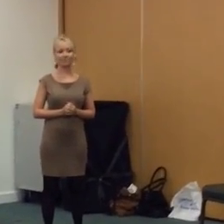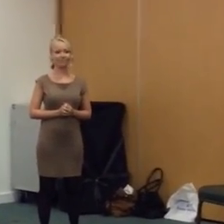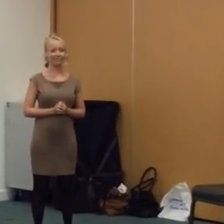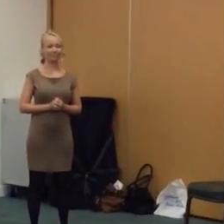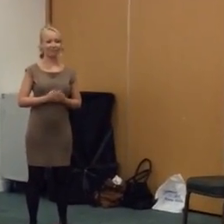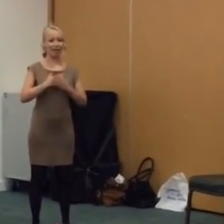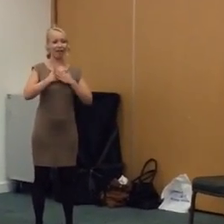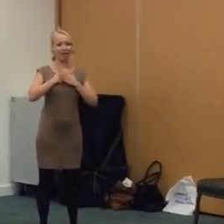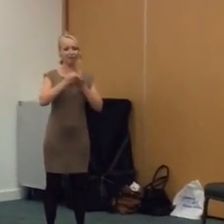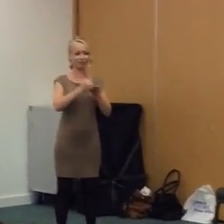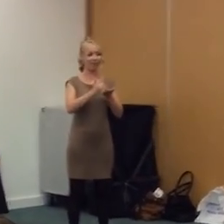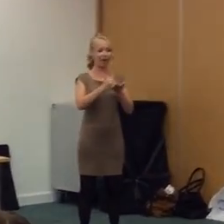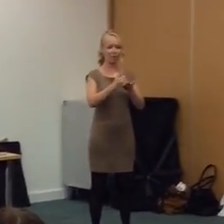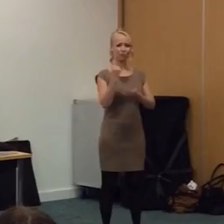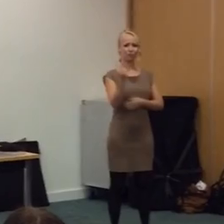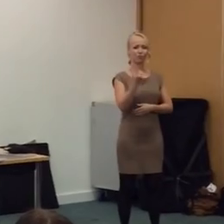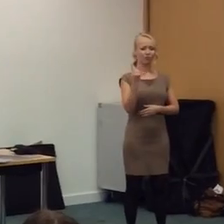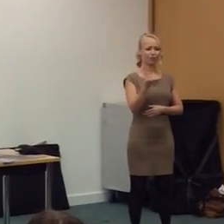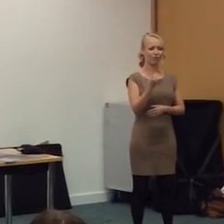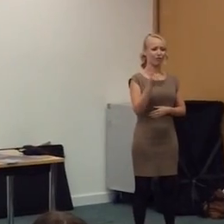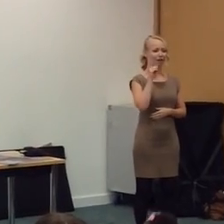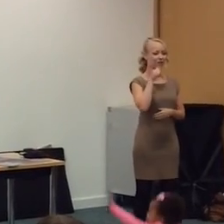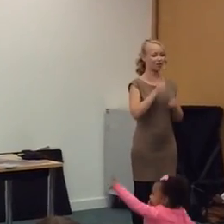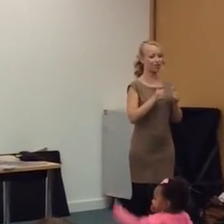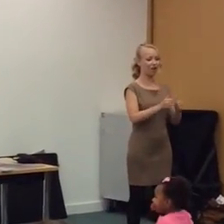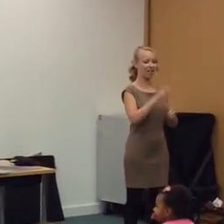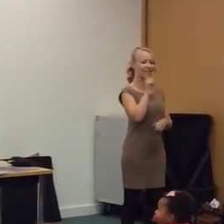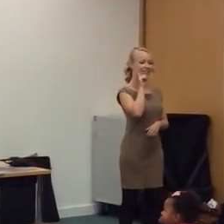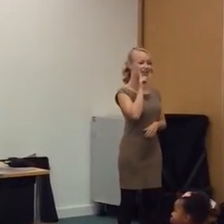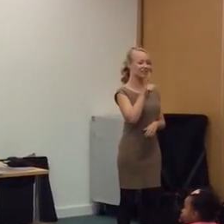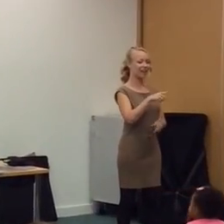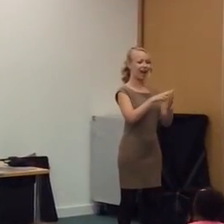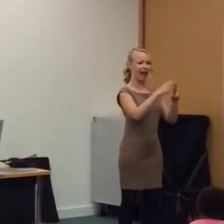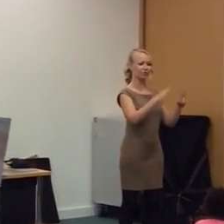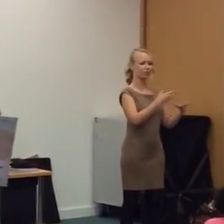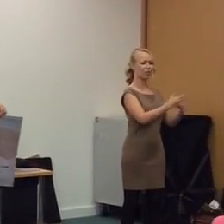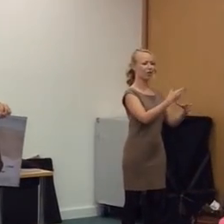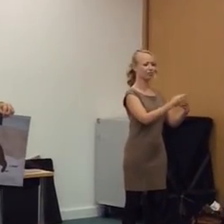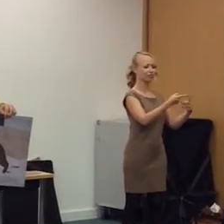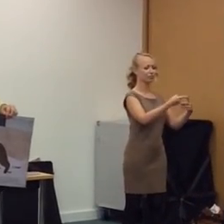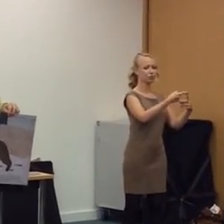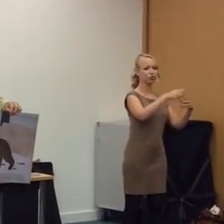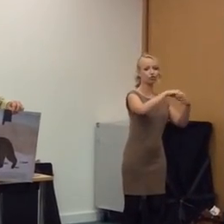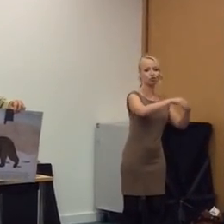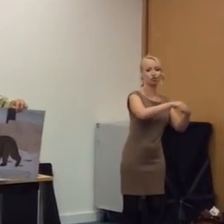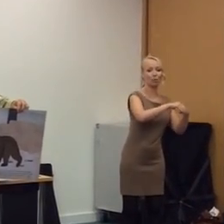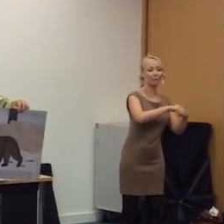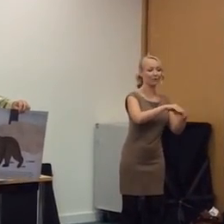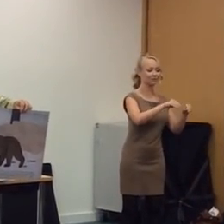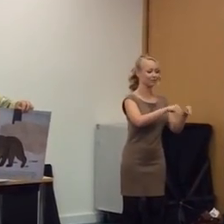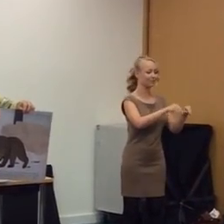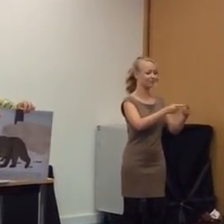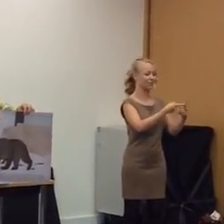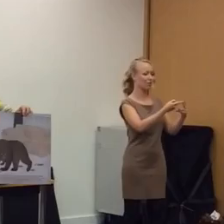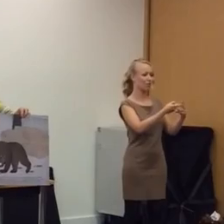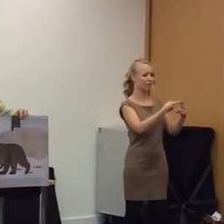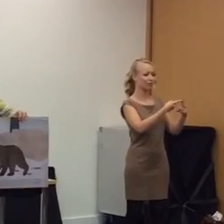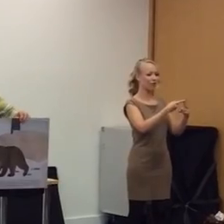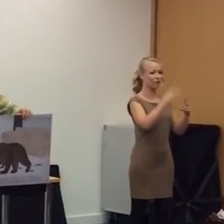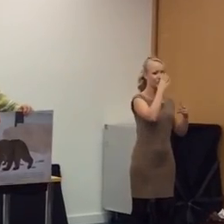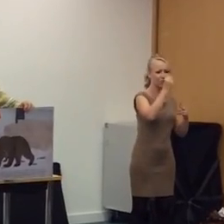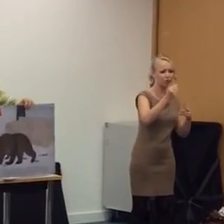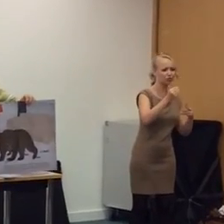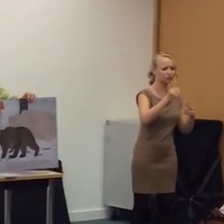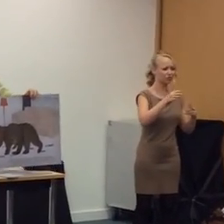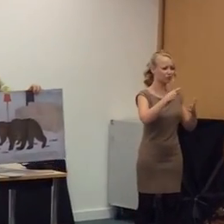he loved to help the kindly lady around the house when she went shopping, or to keep Grandmother Fox from taking